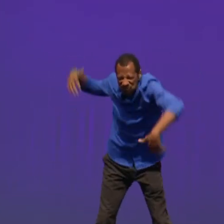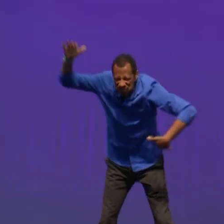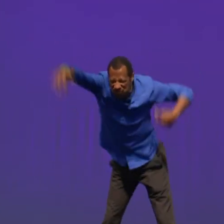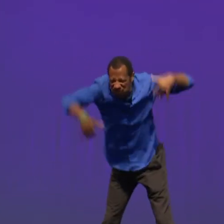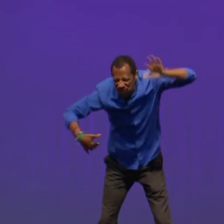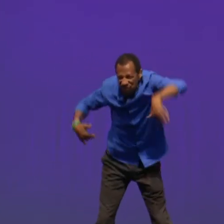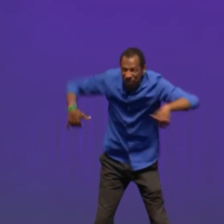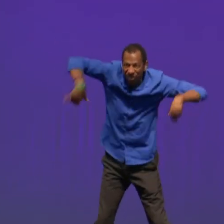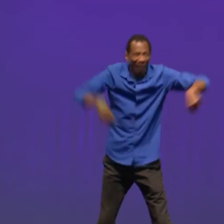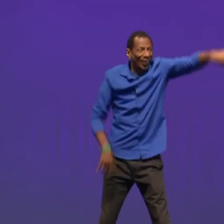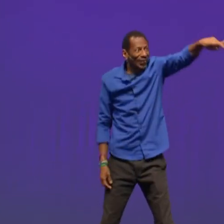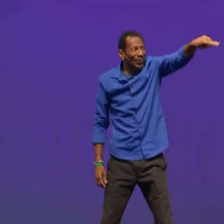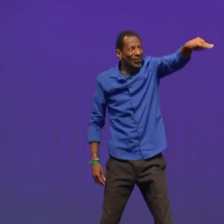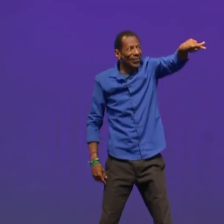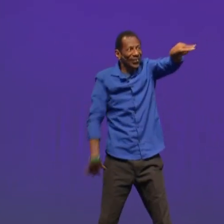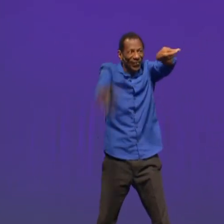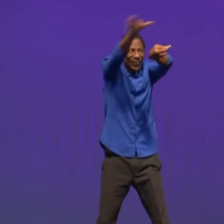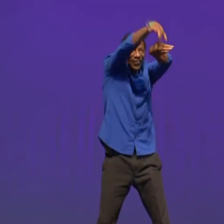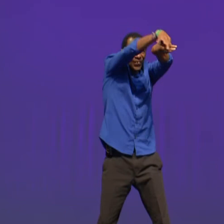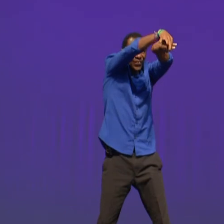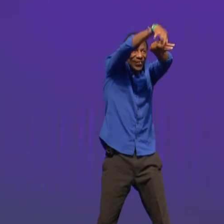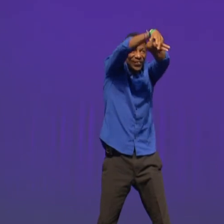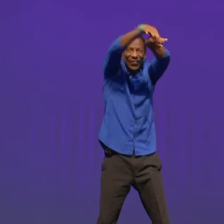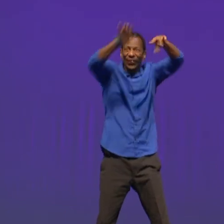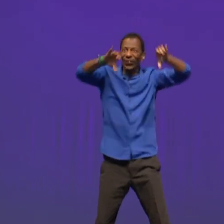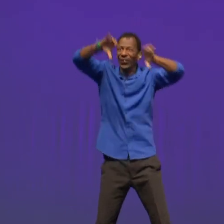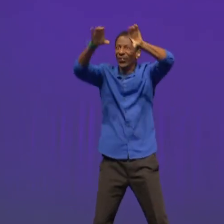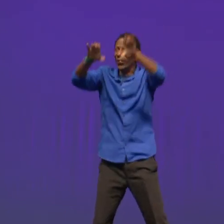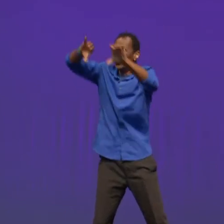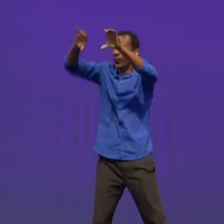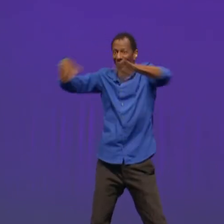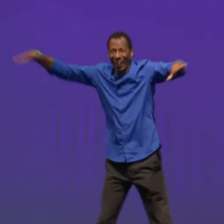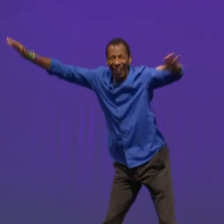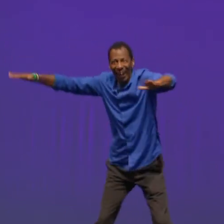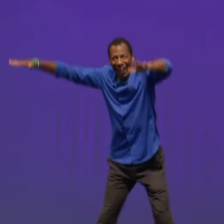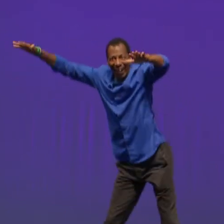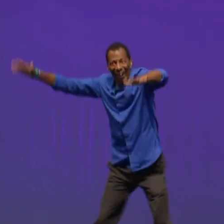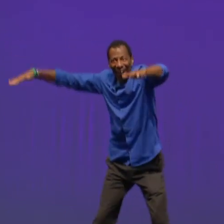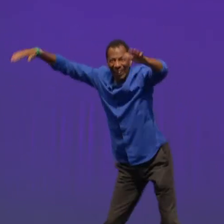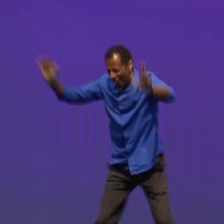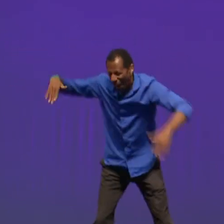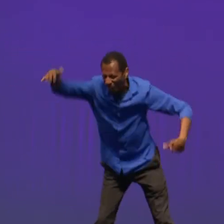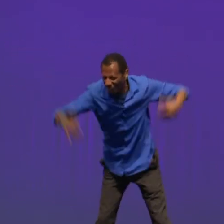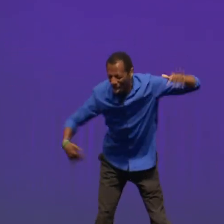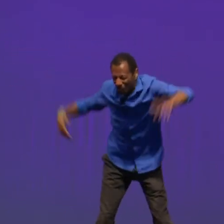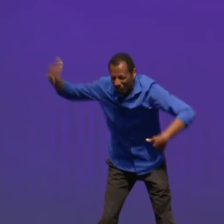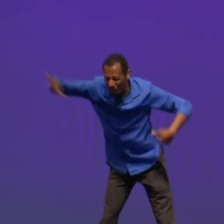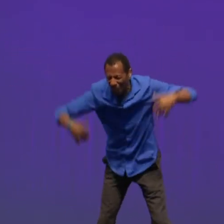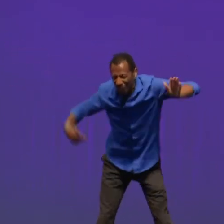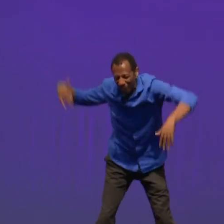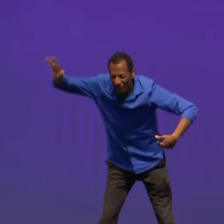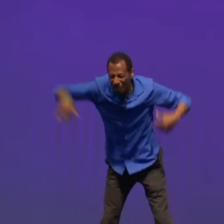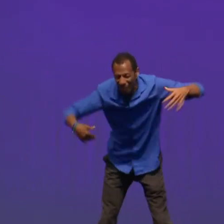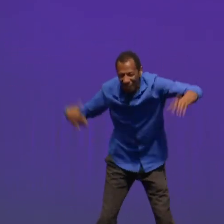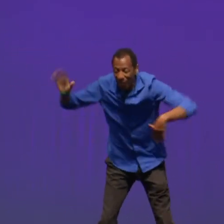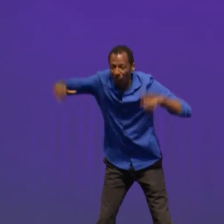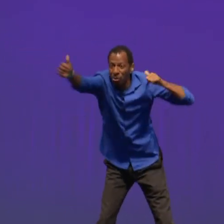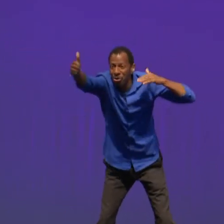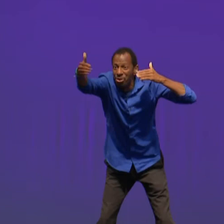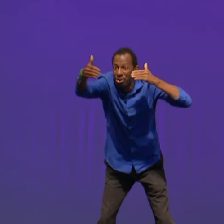And I'm swimming, floating along in my 2 inner tubes. No problem there. No chance of